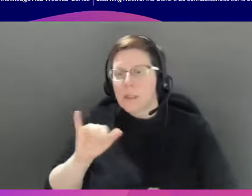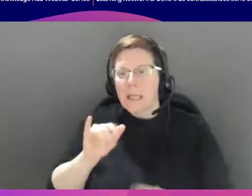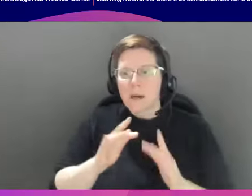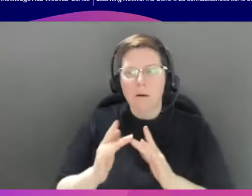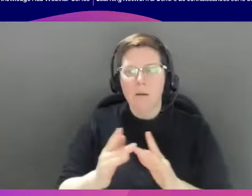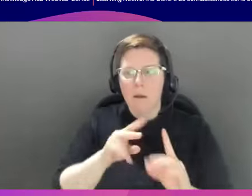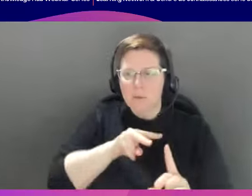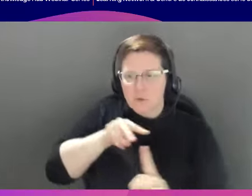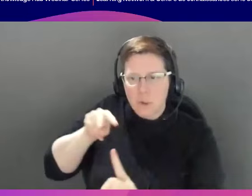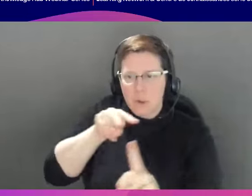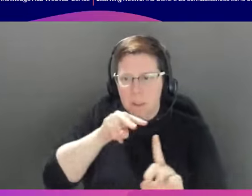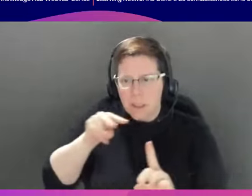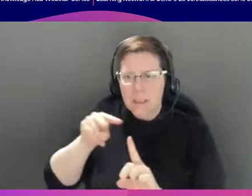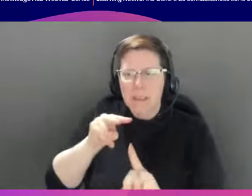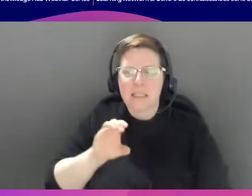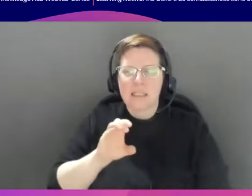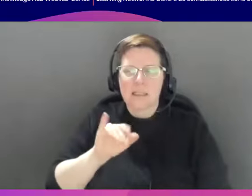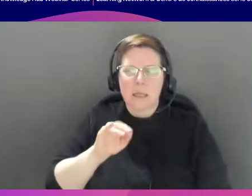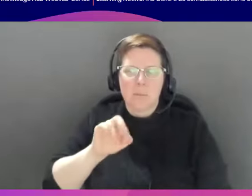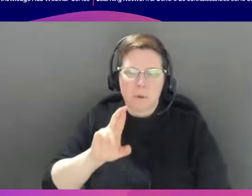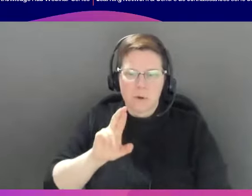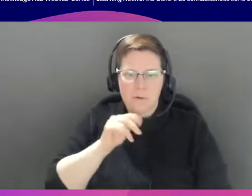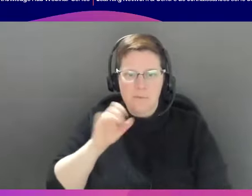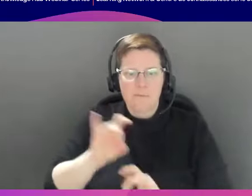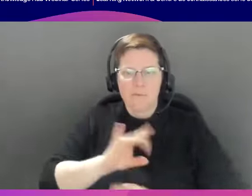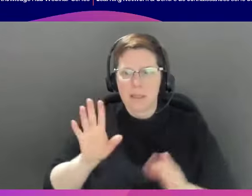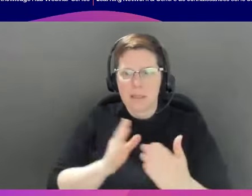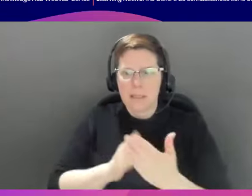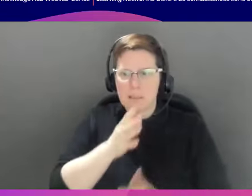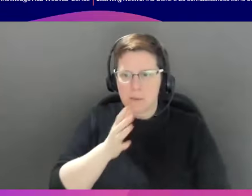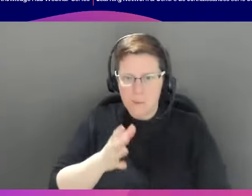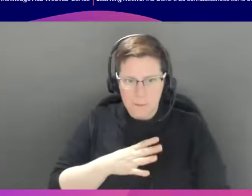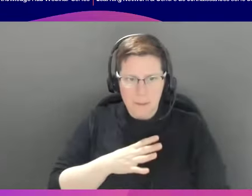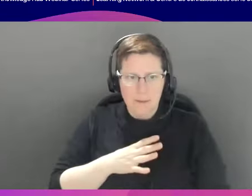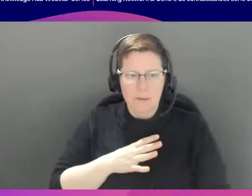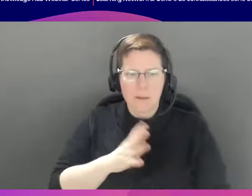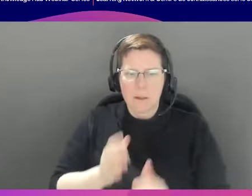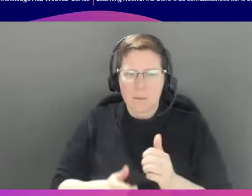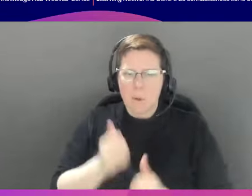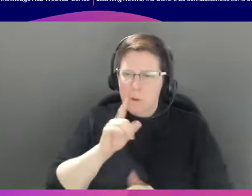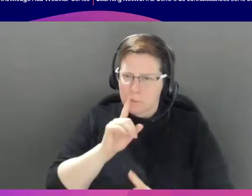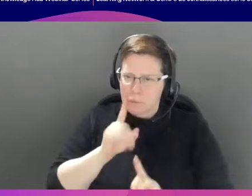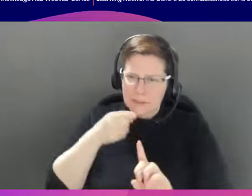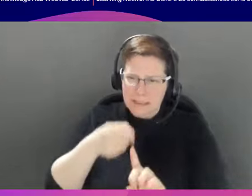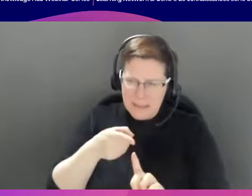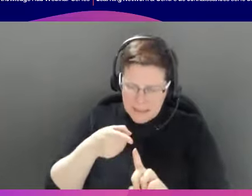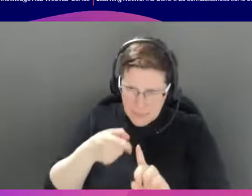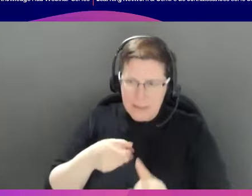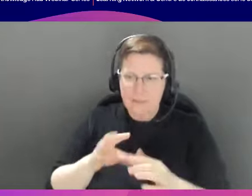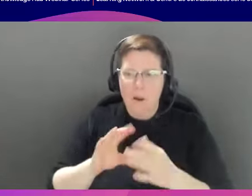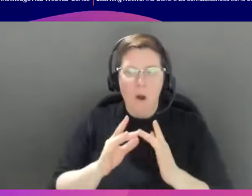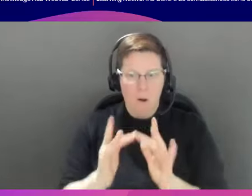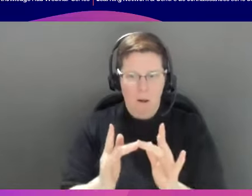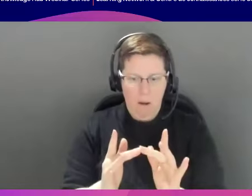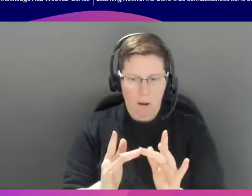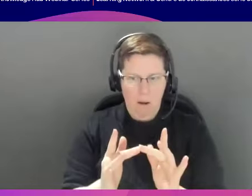against women. But most of the strategy talks about the specific targeting and relationality towards women that occurs in the online